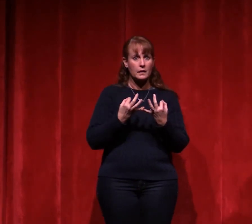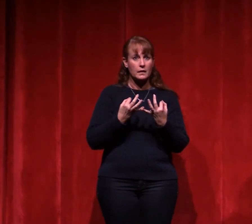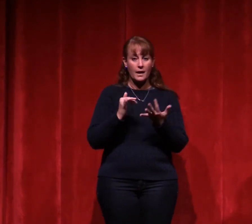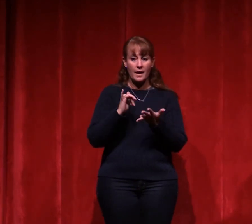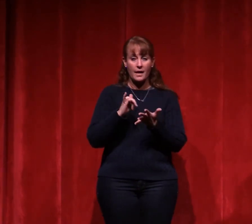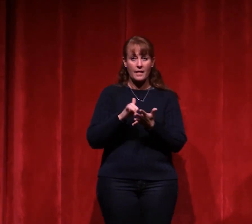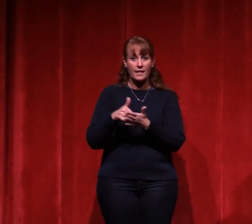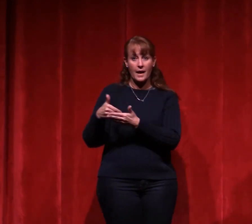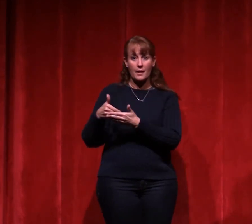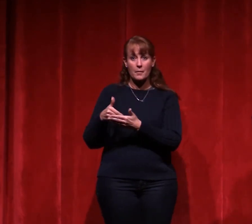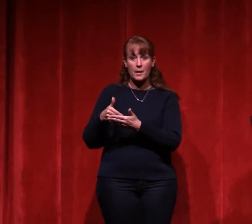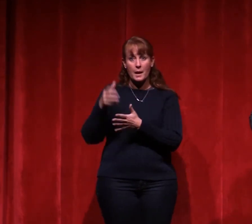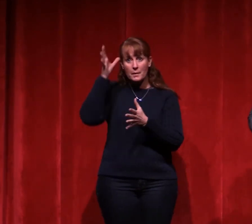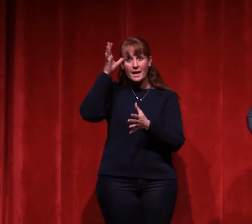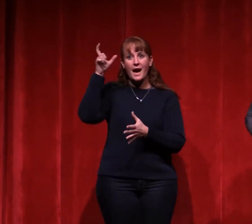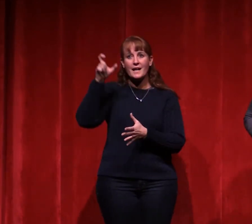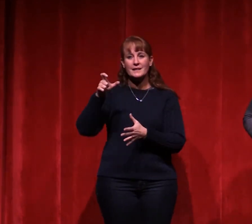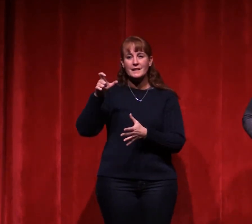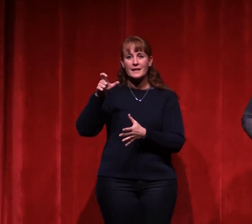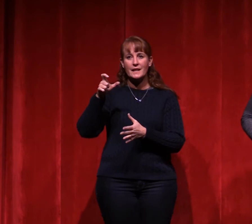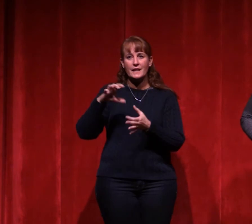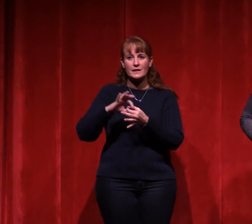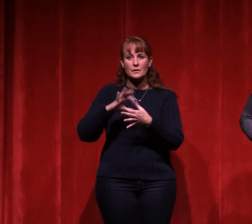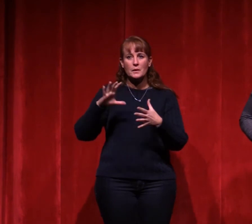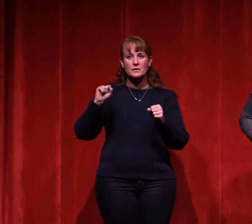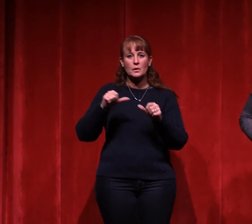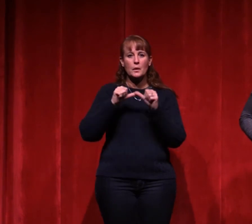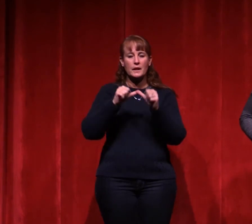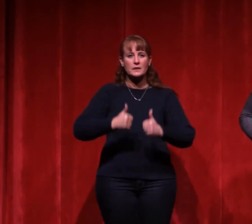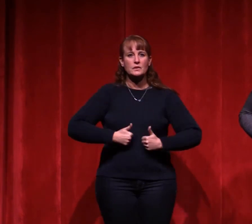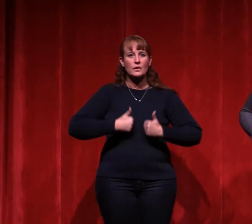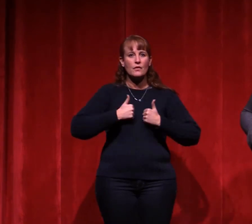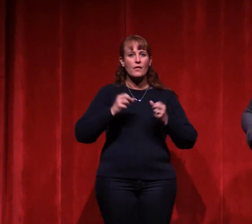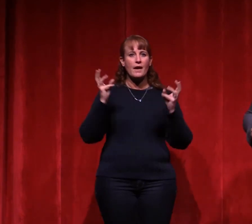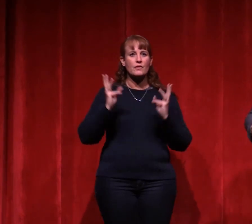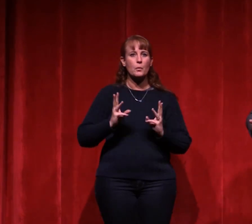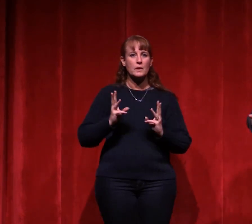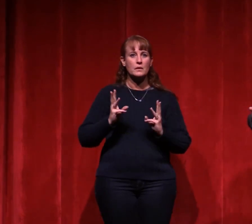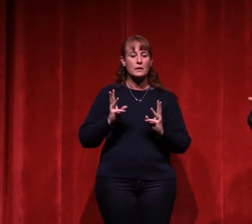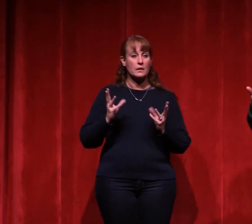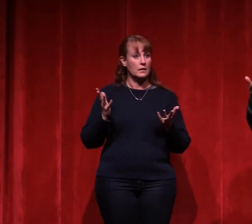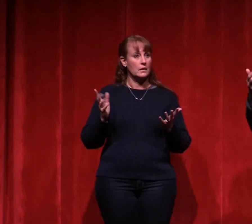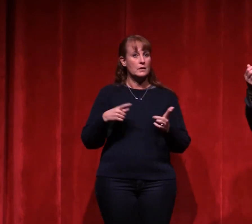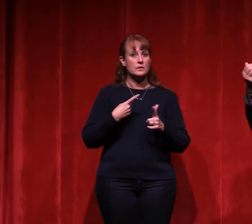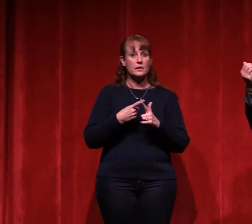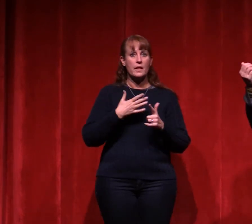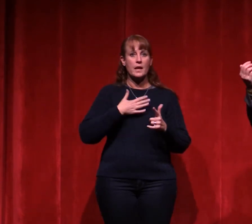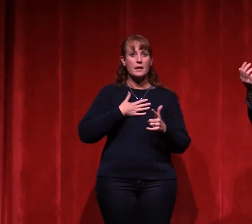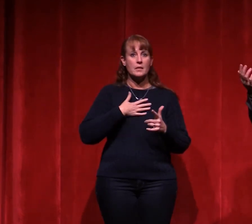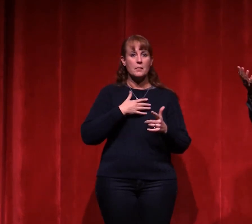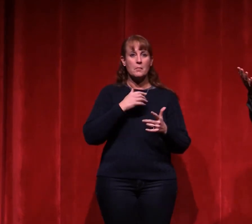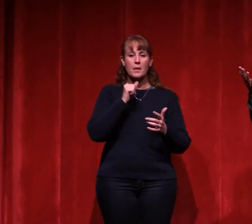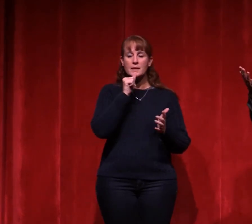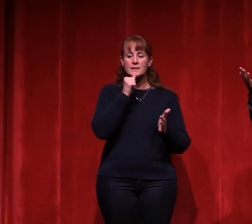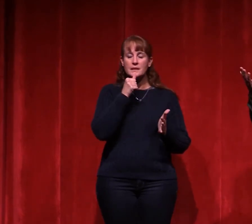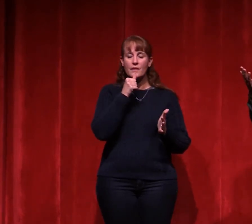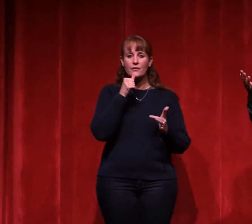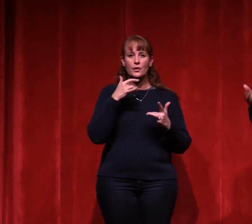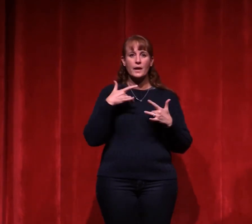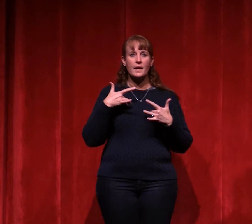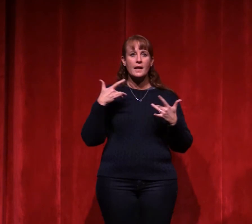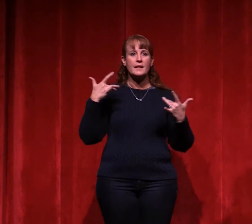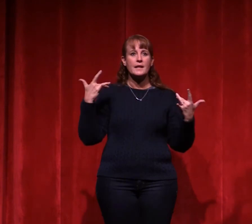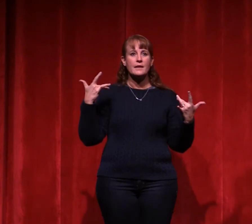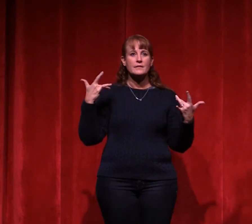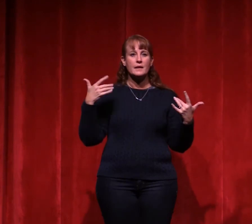That fawn needed to wean so it could survive the winter." And with that, my suffering lifted.